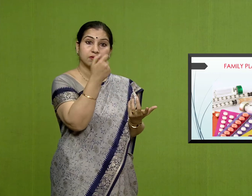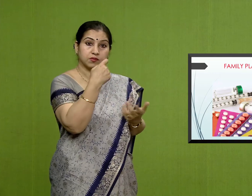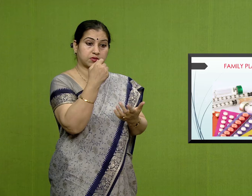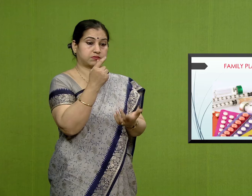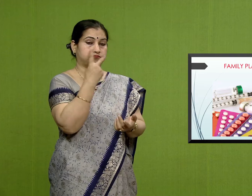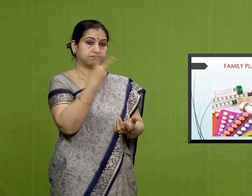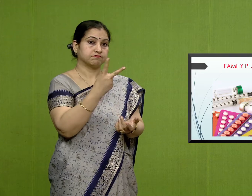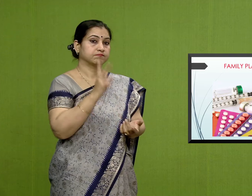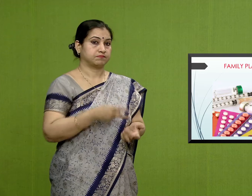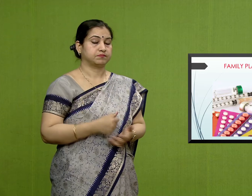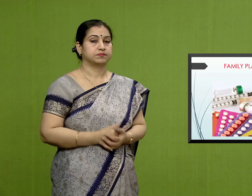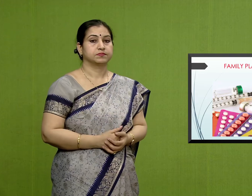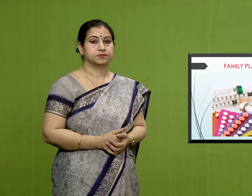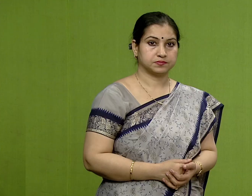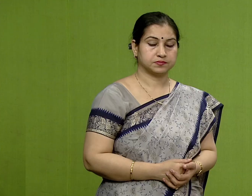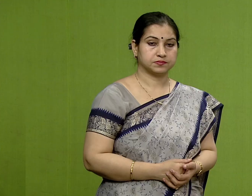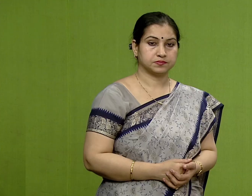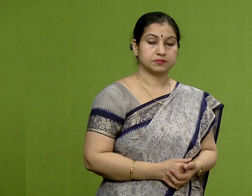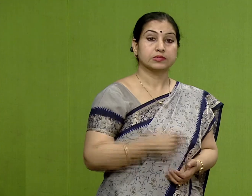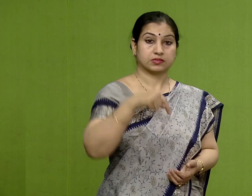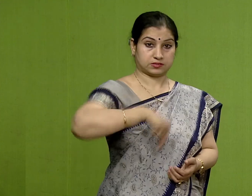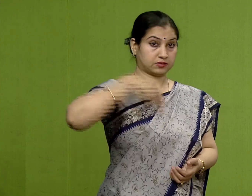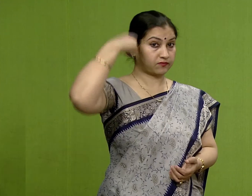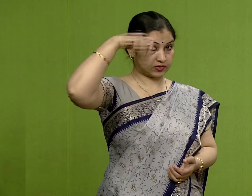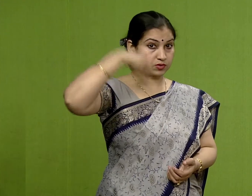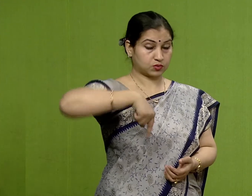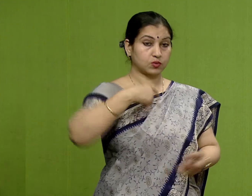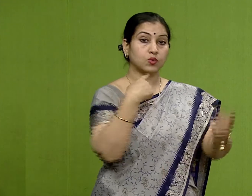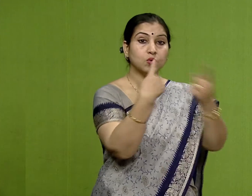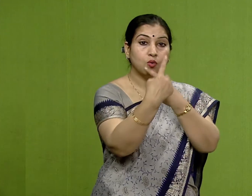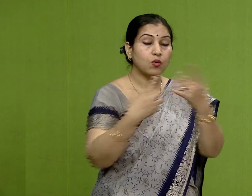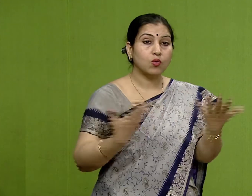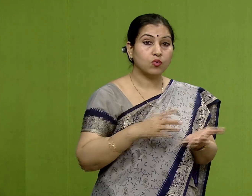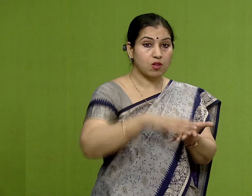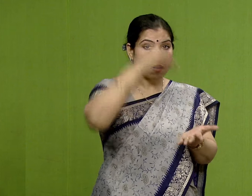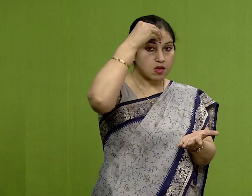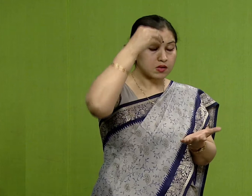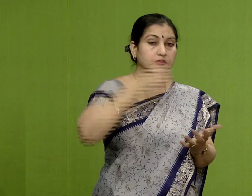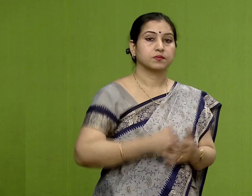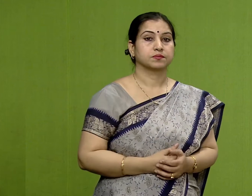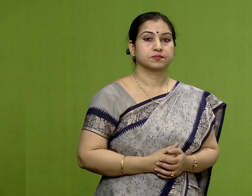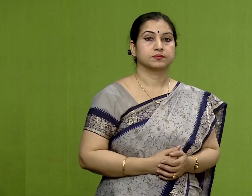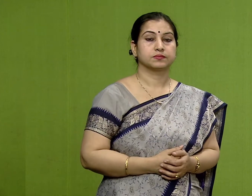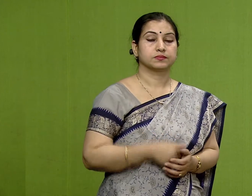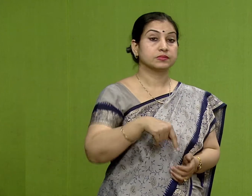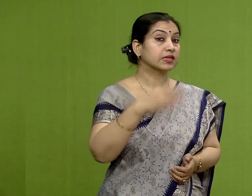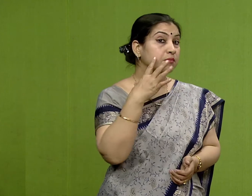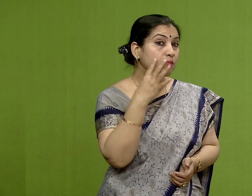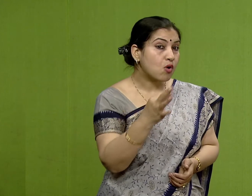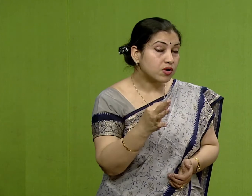supervision. In this video, you have learned in the importance